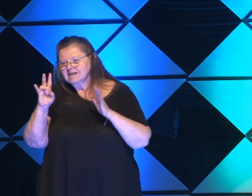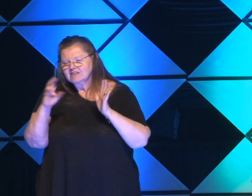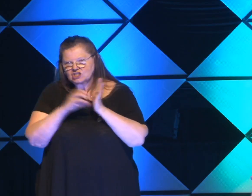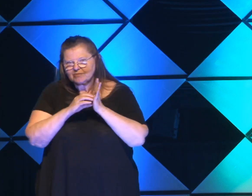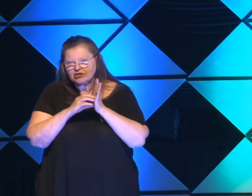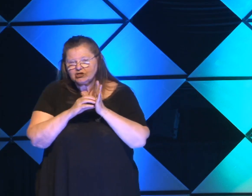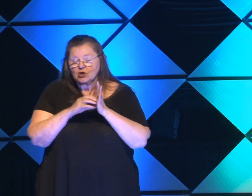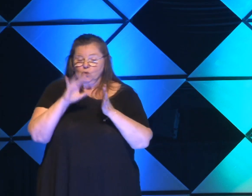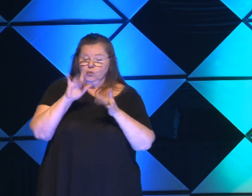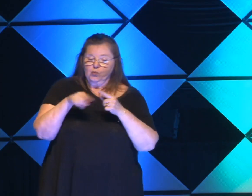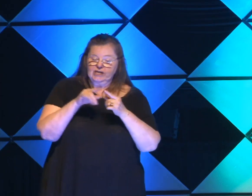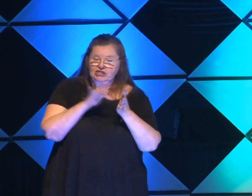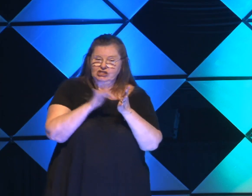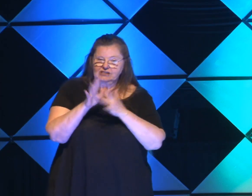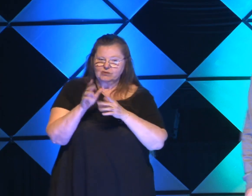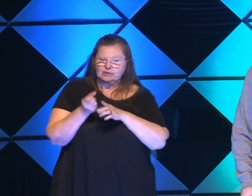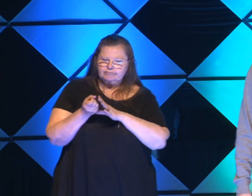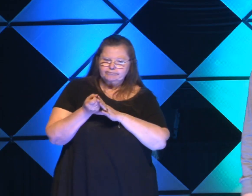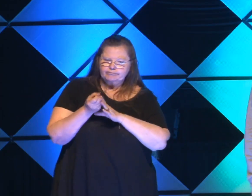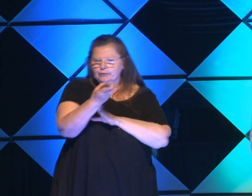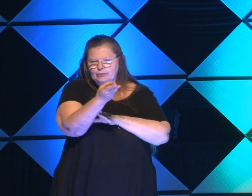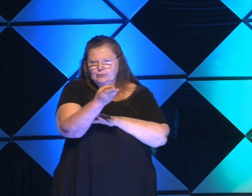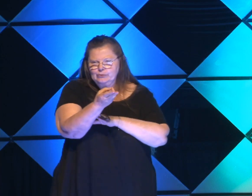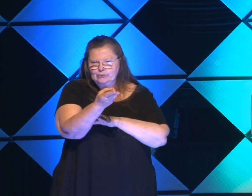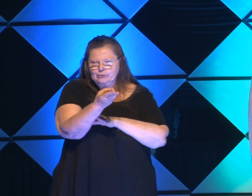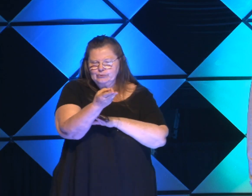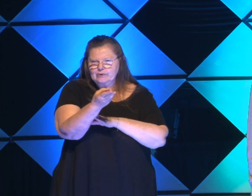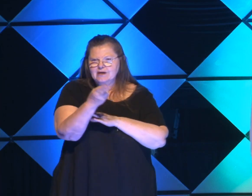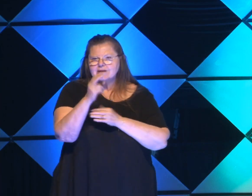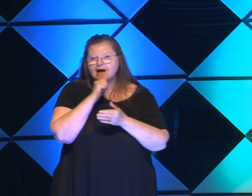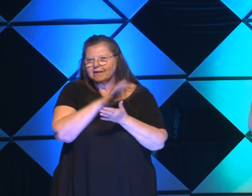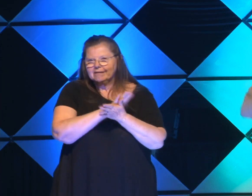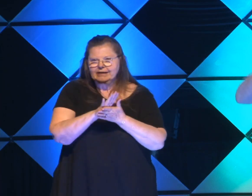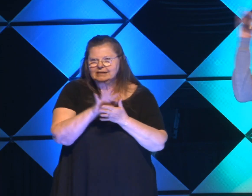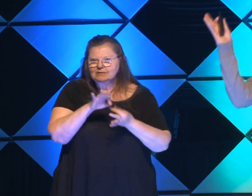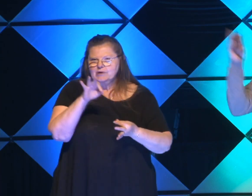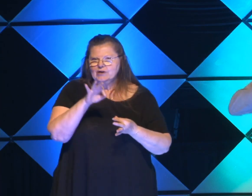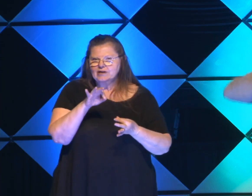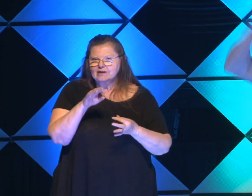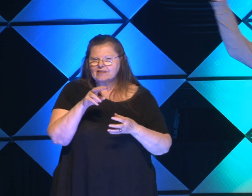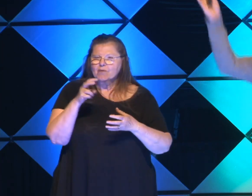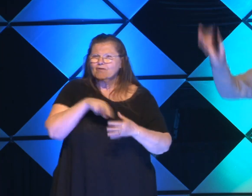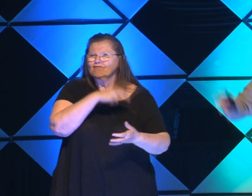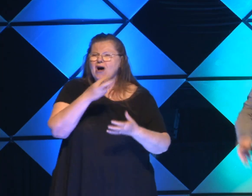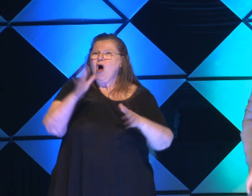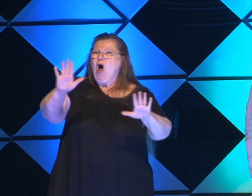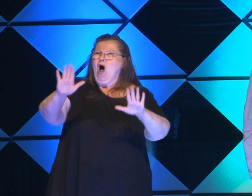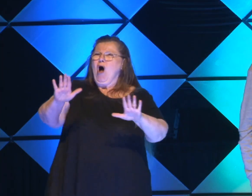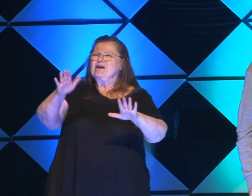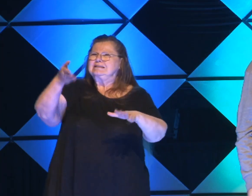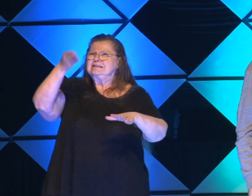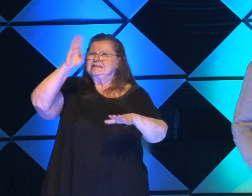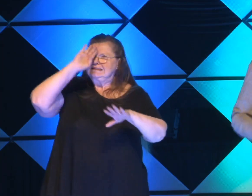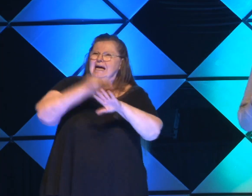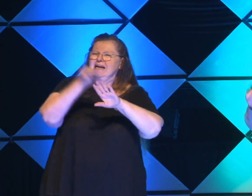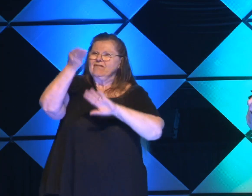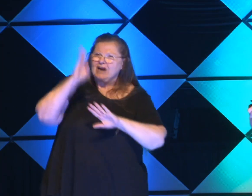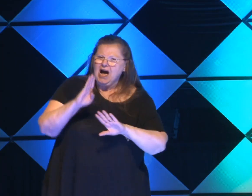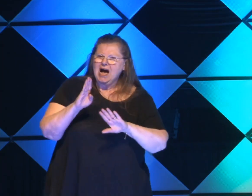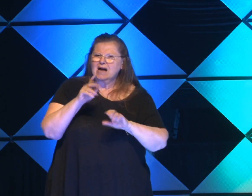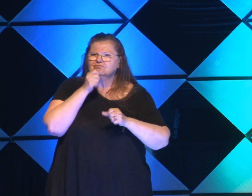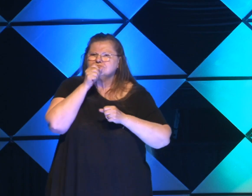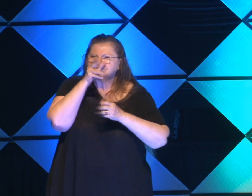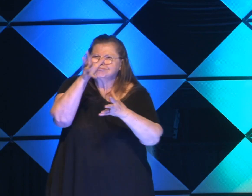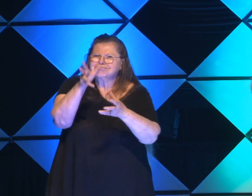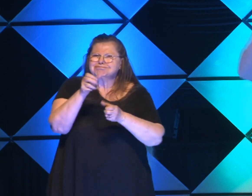Whenever Jesus would cast out an unclean spirit, they would fall down before Jesus and they would shout out, "You're the Son of God." And that's what would